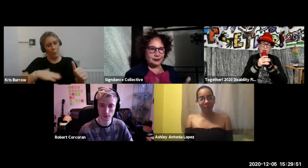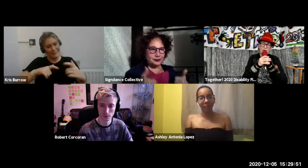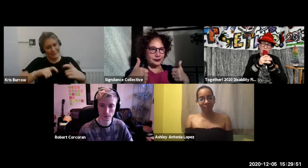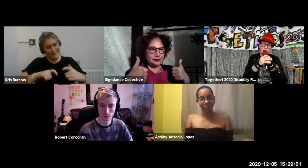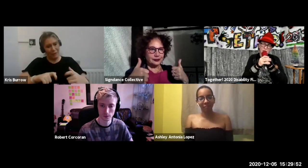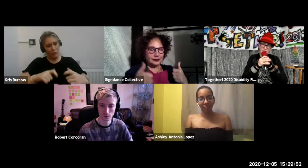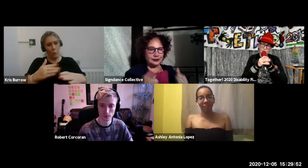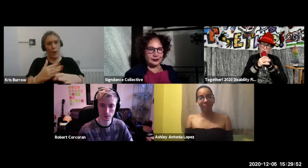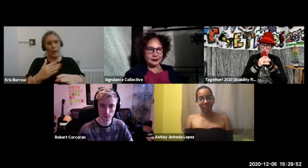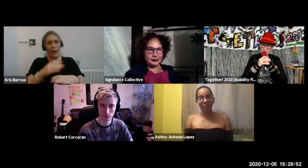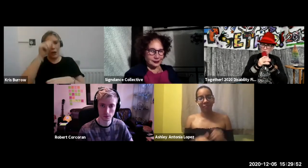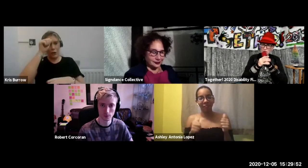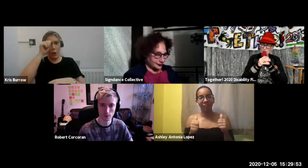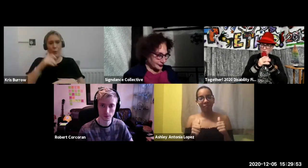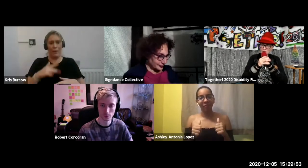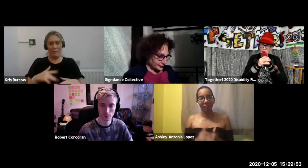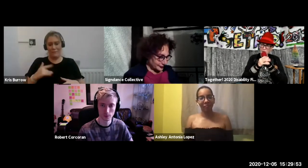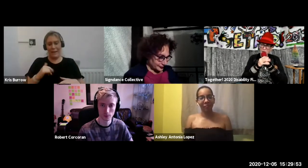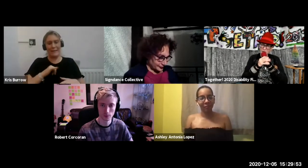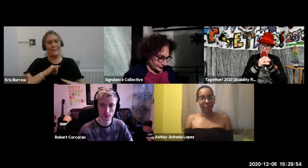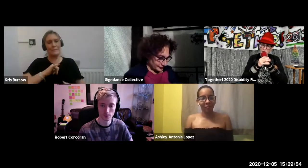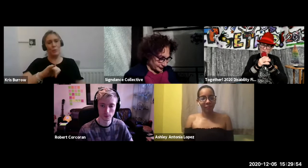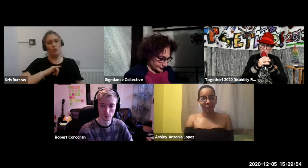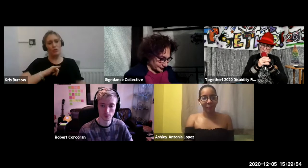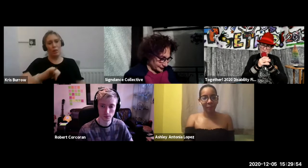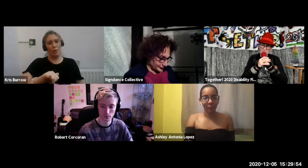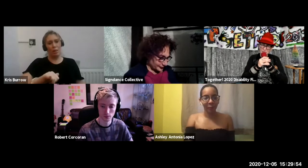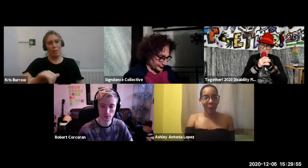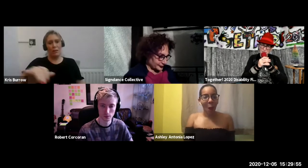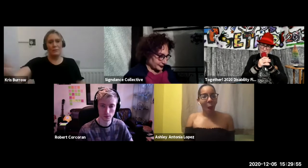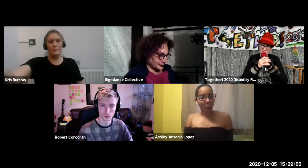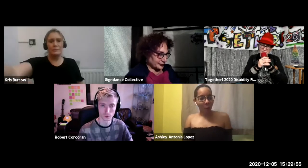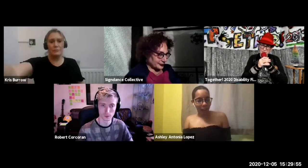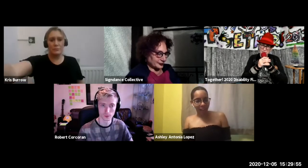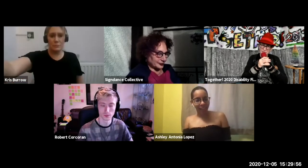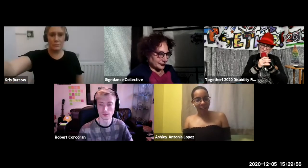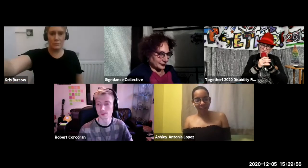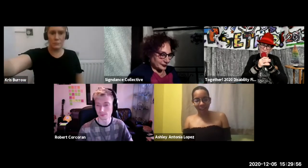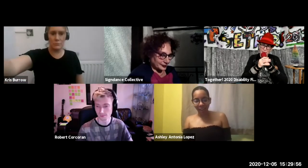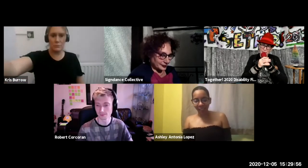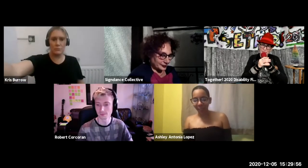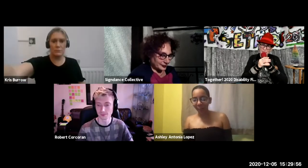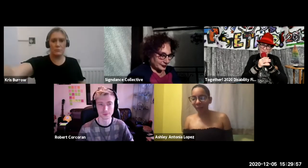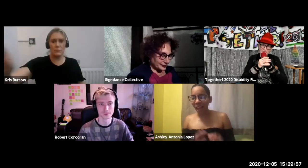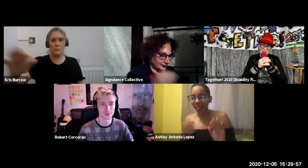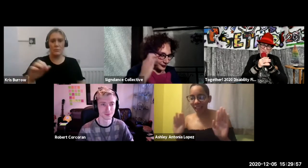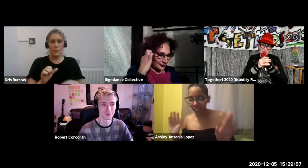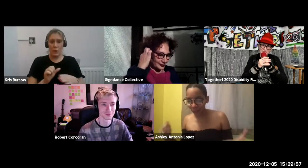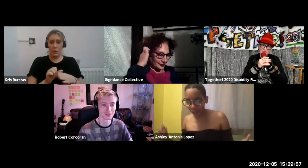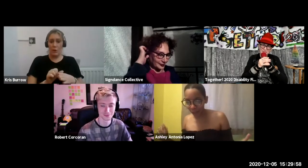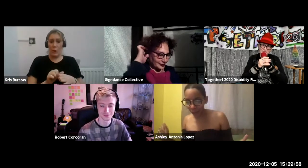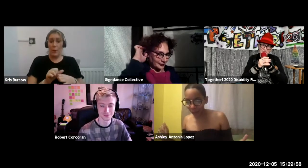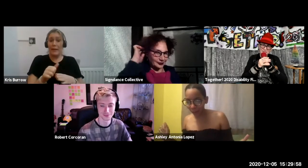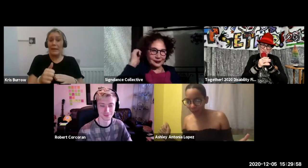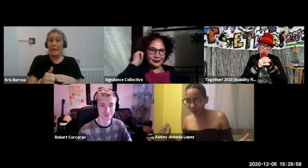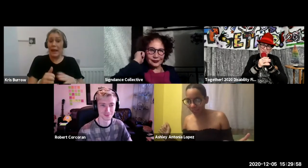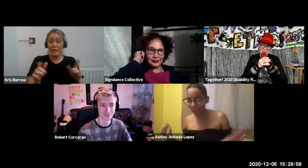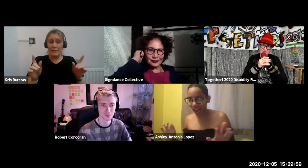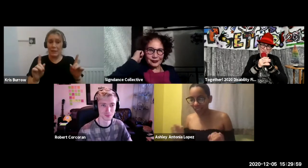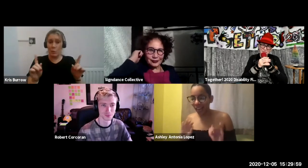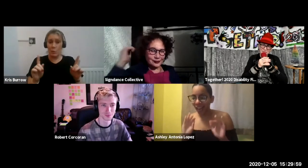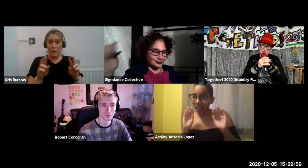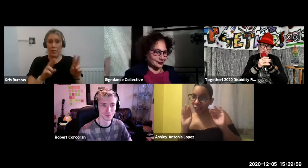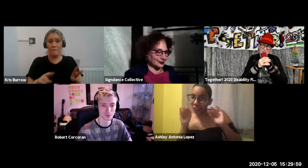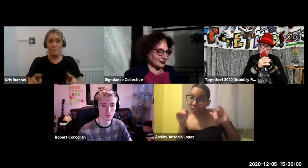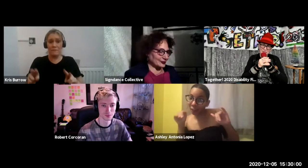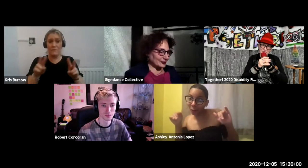mutual. So what do you want to tell us about next? Okay, now next in this video, it